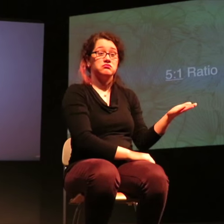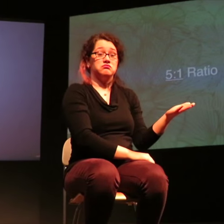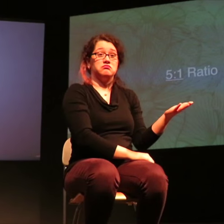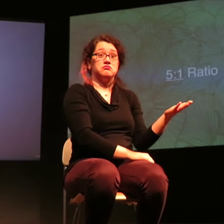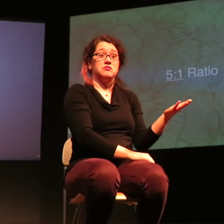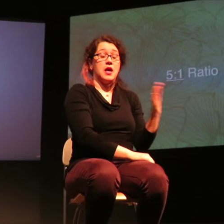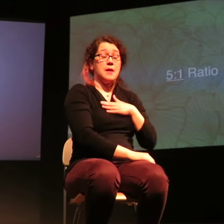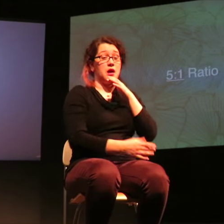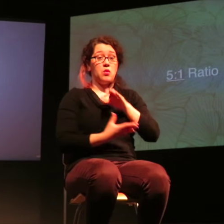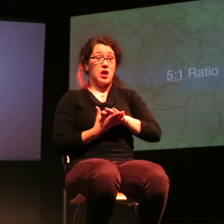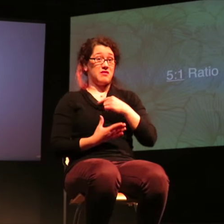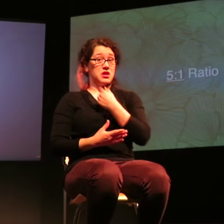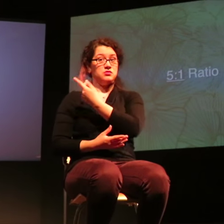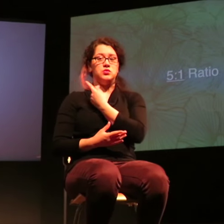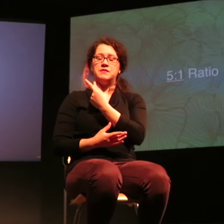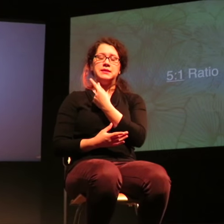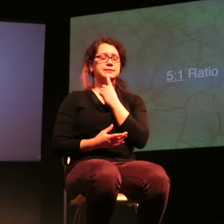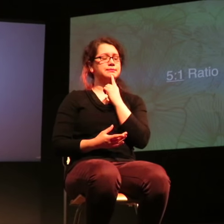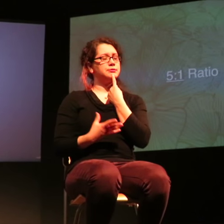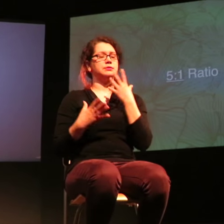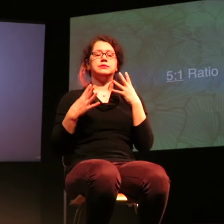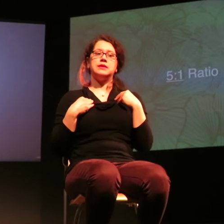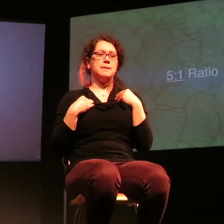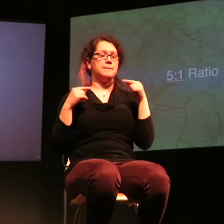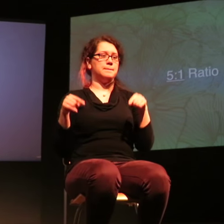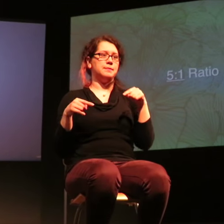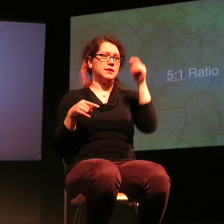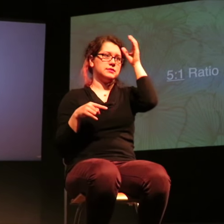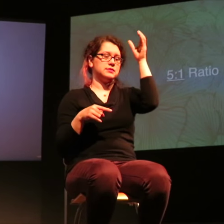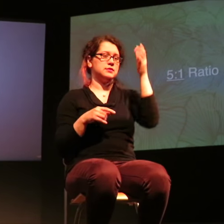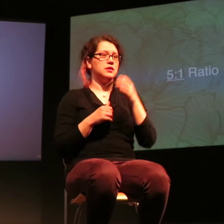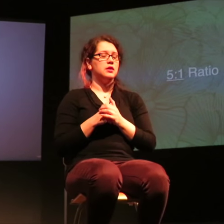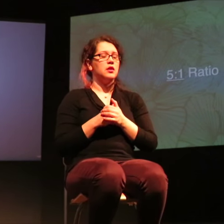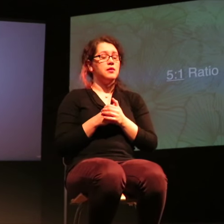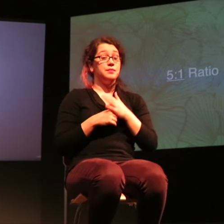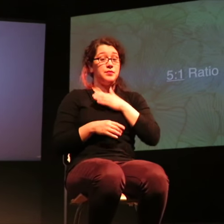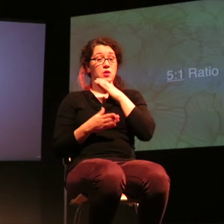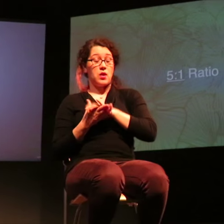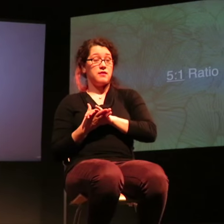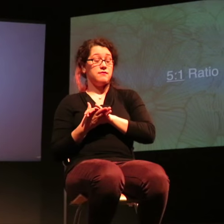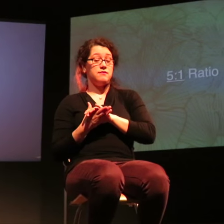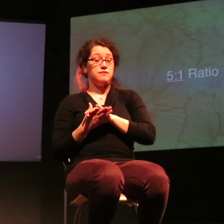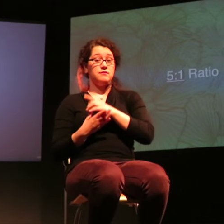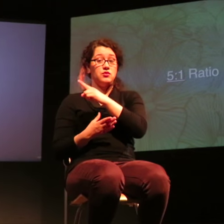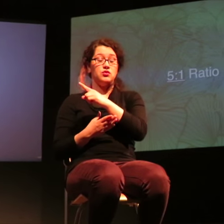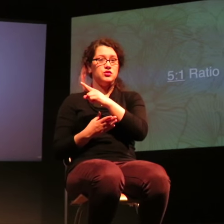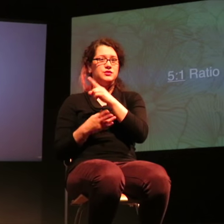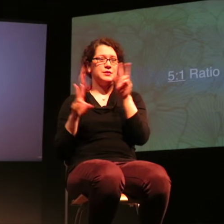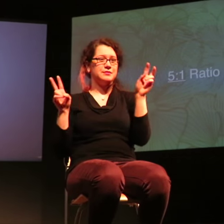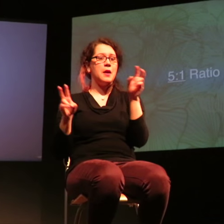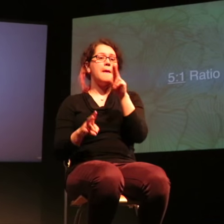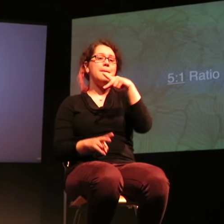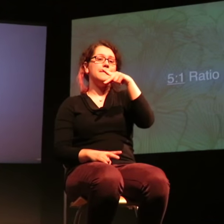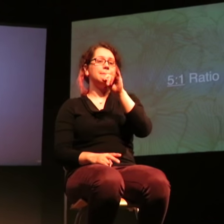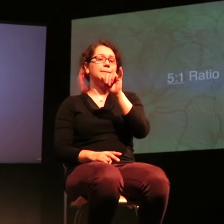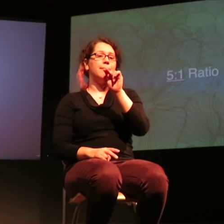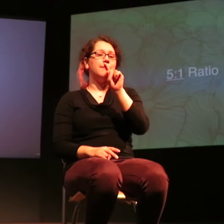this concept very, very seriously with our kids. And my wife, in her Pinterest